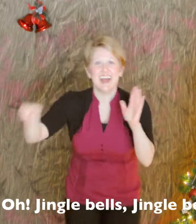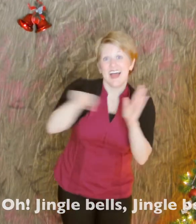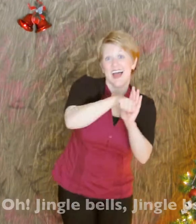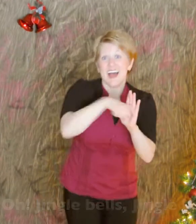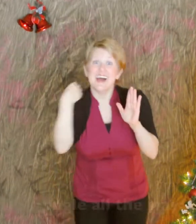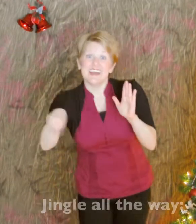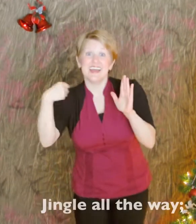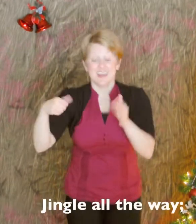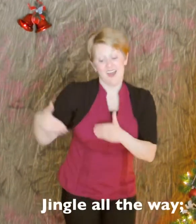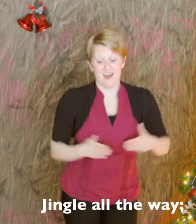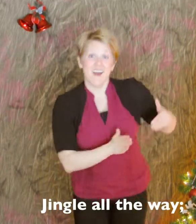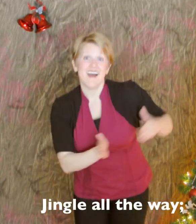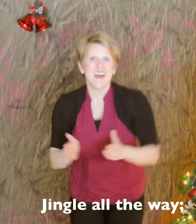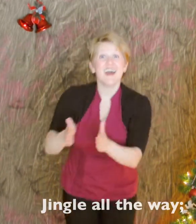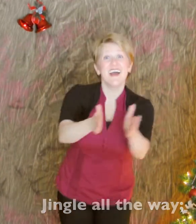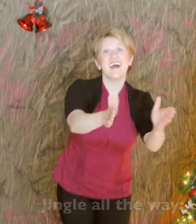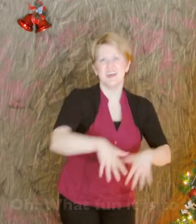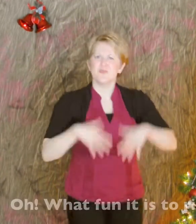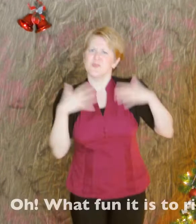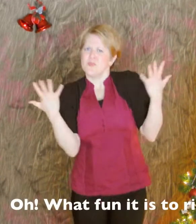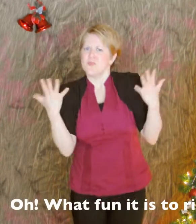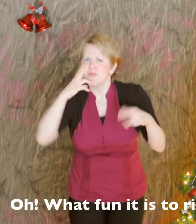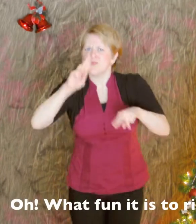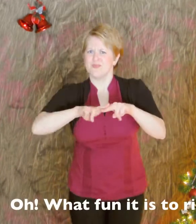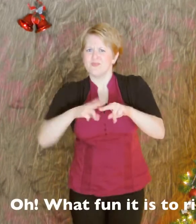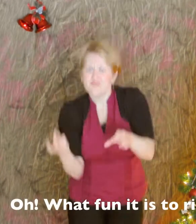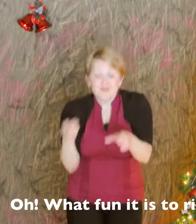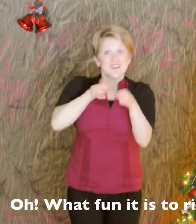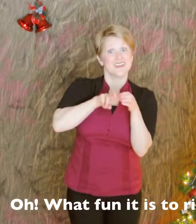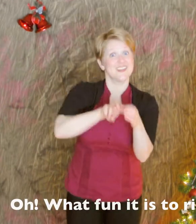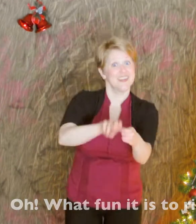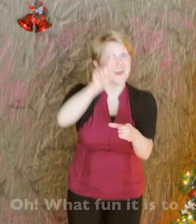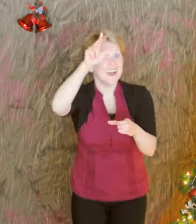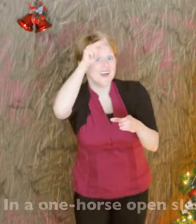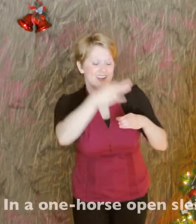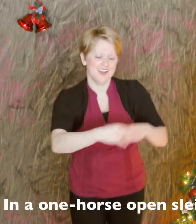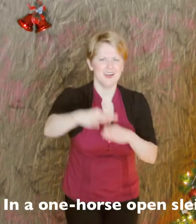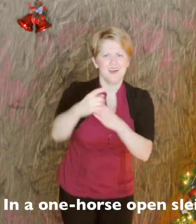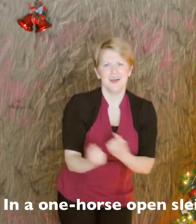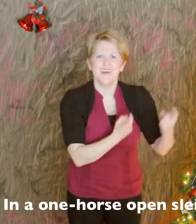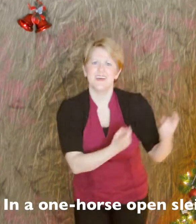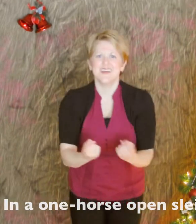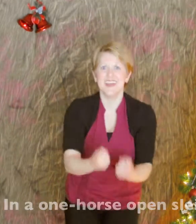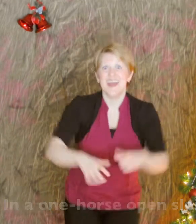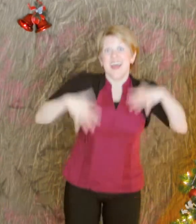jingle bells, jingle all the way Oh, what fun it is to ride in a one-horse open sleigh